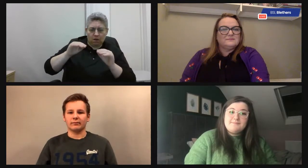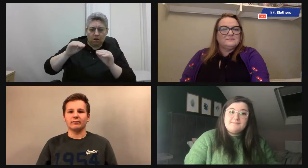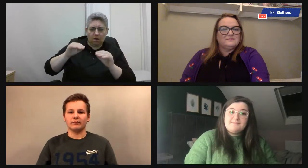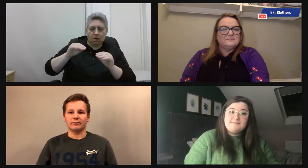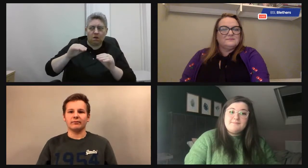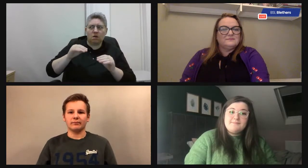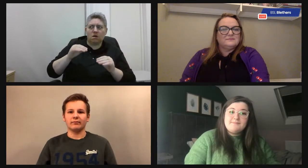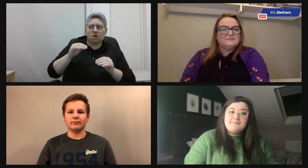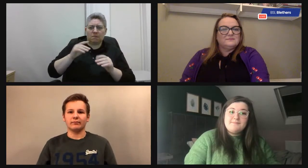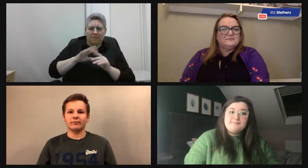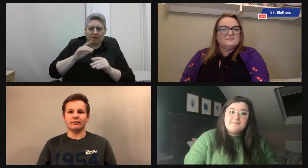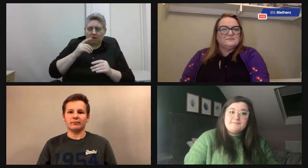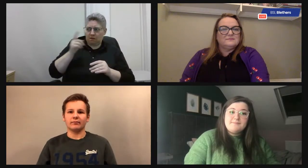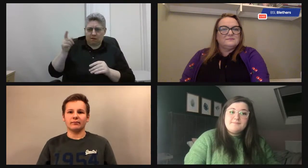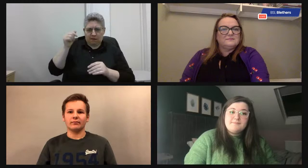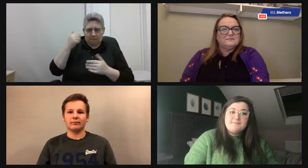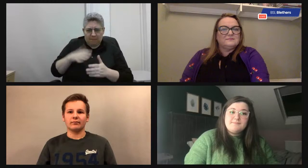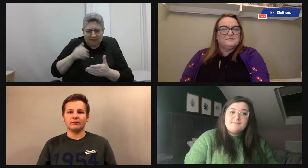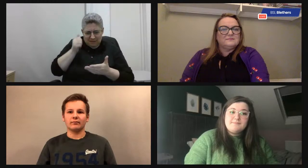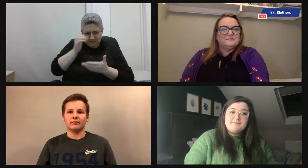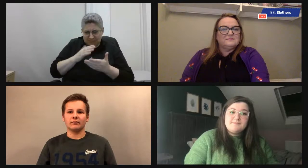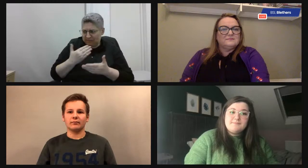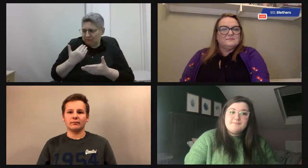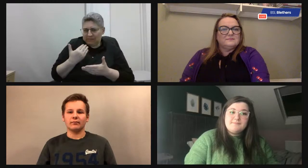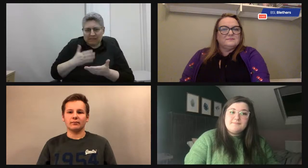counsellors trained,